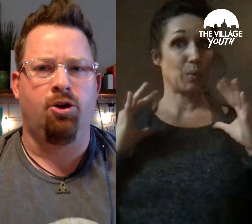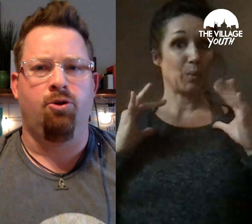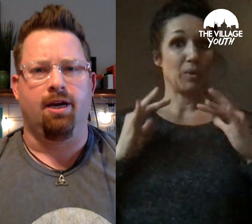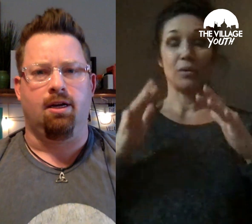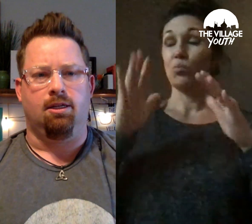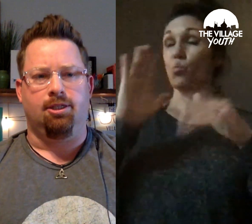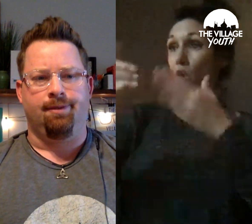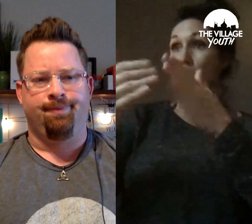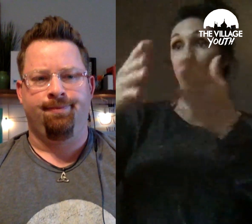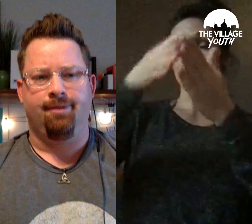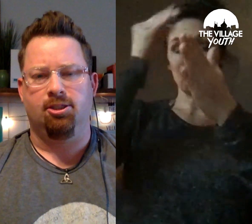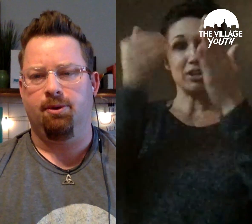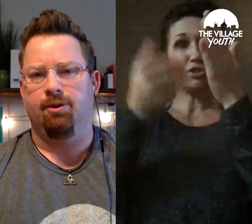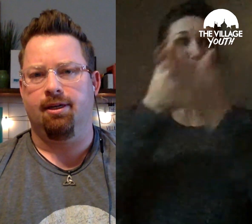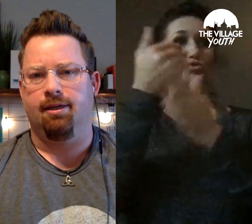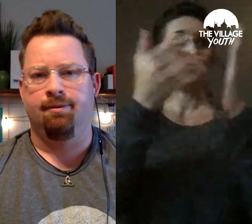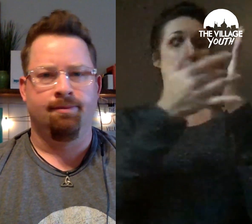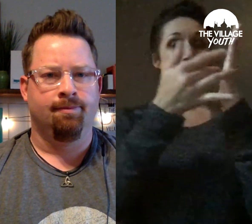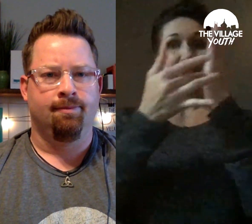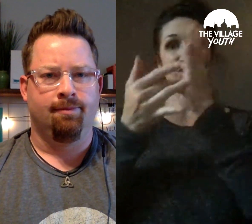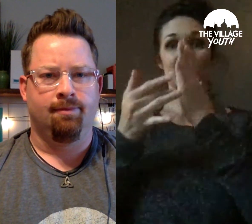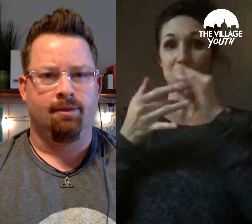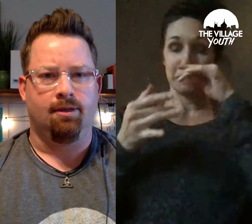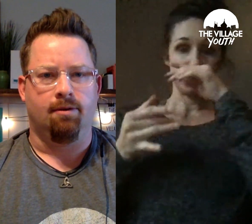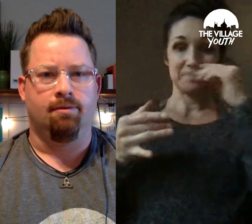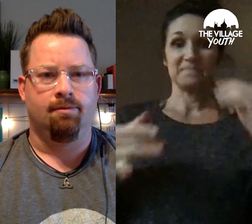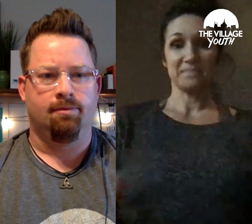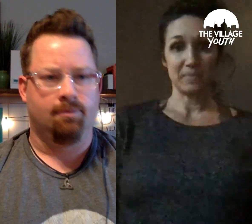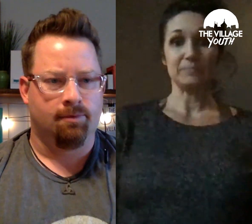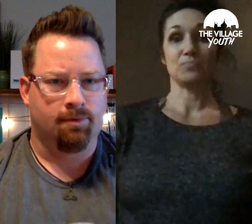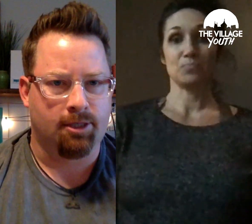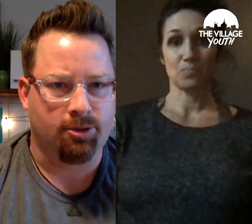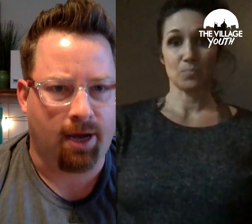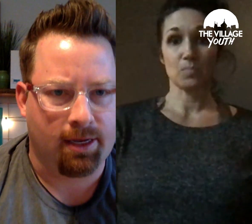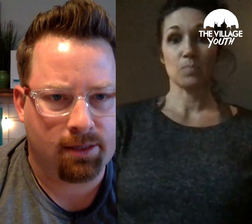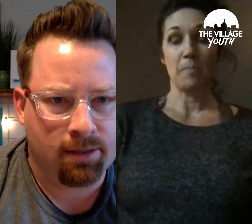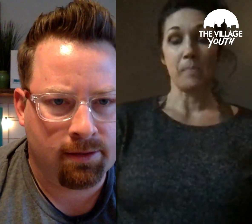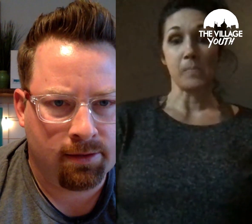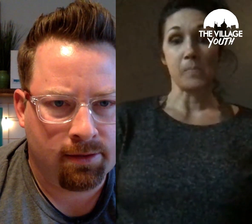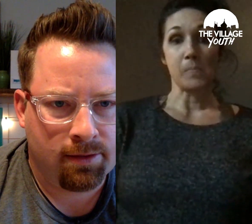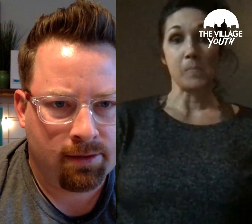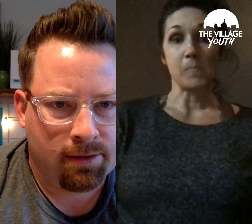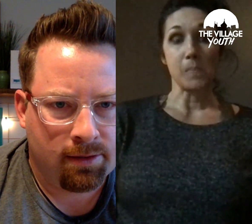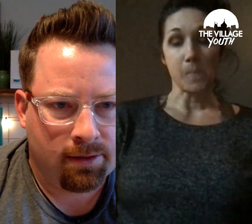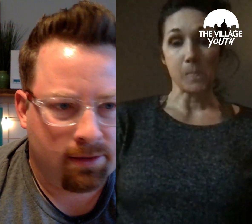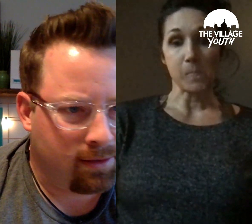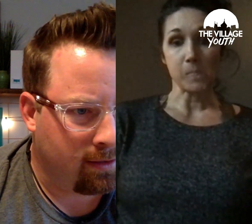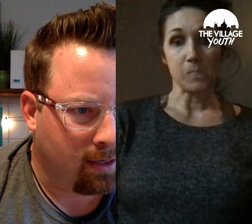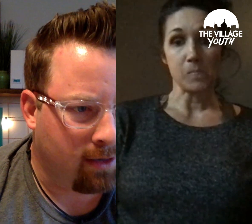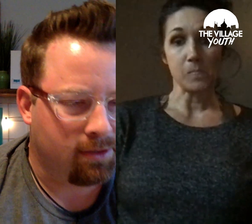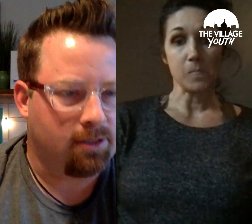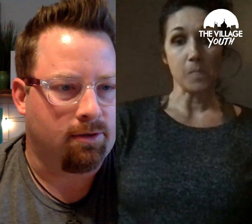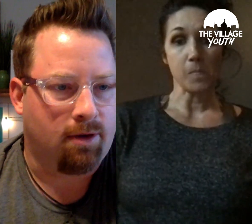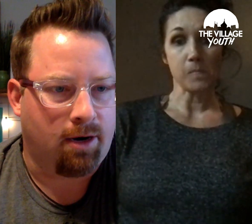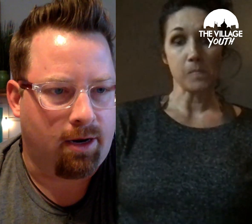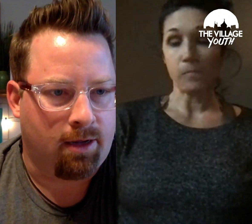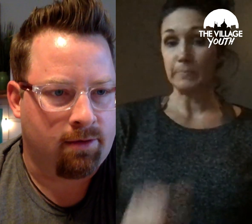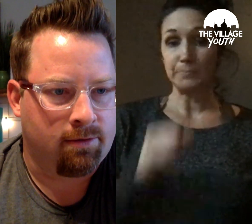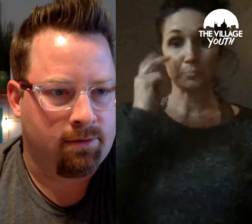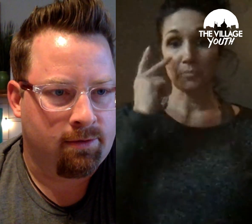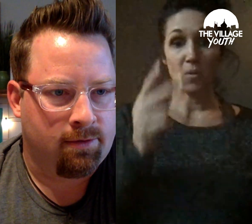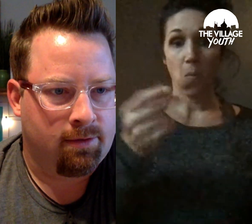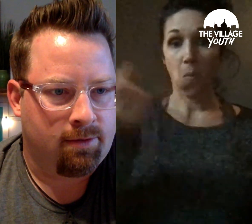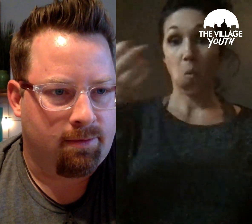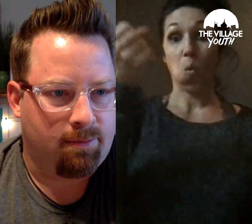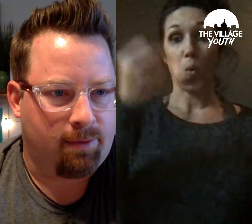all learning new technology. This will be really good. I did already. So did you ask? I don't see you. All right, hang